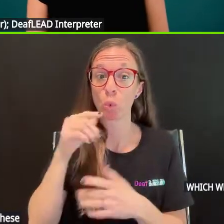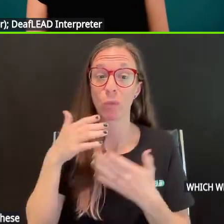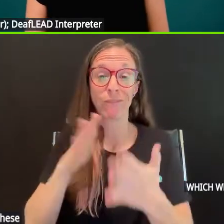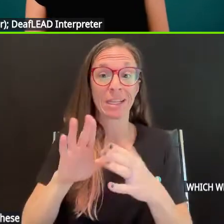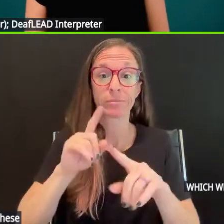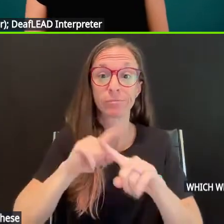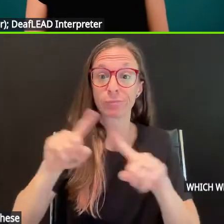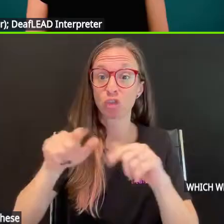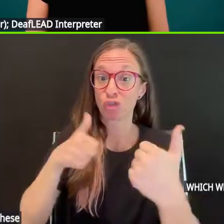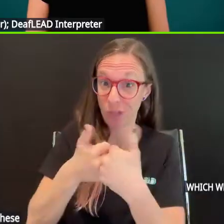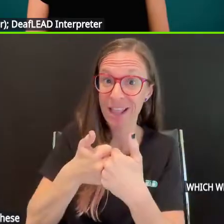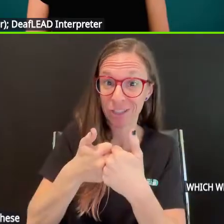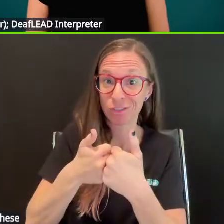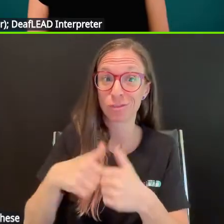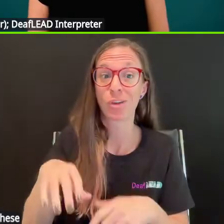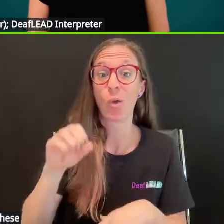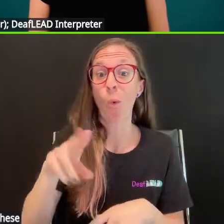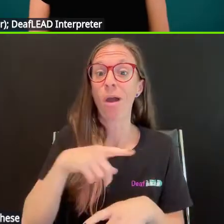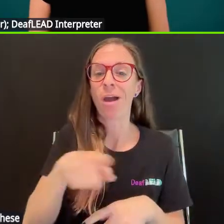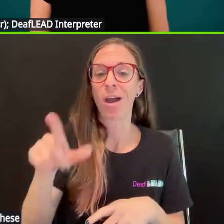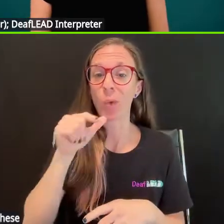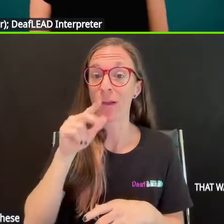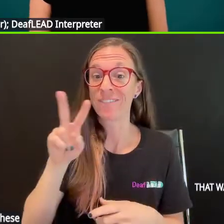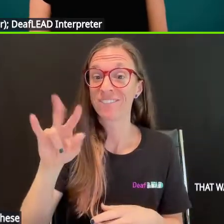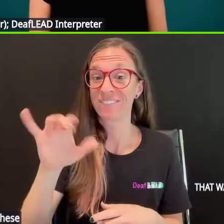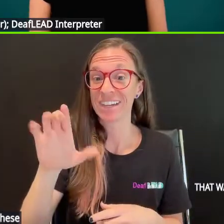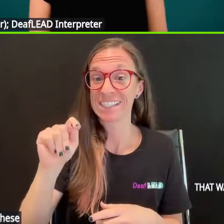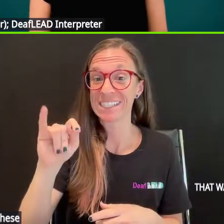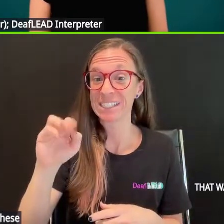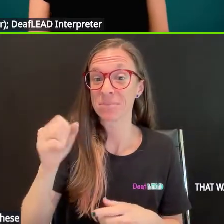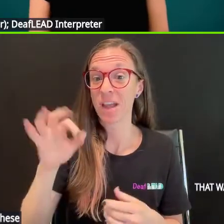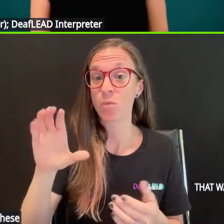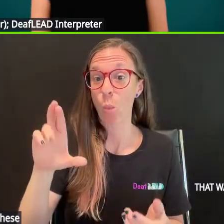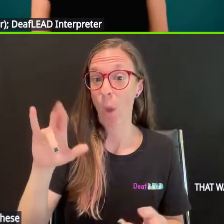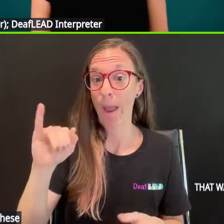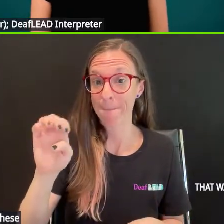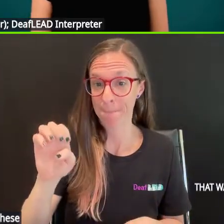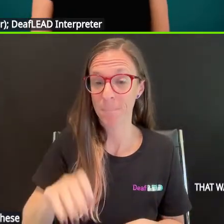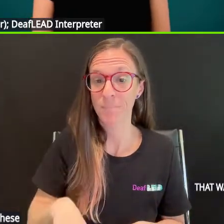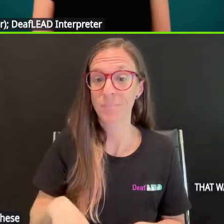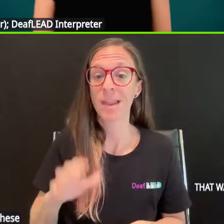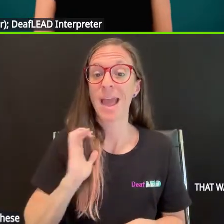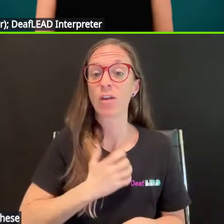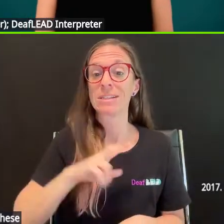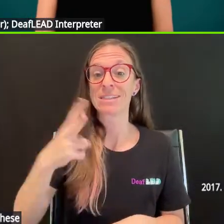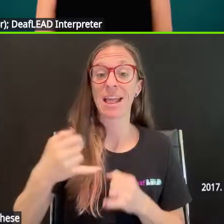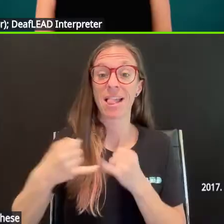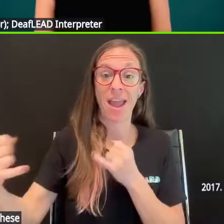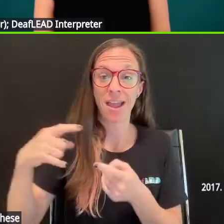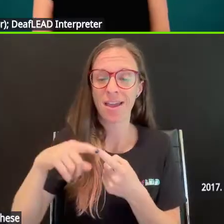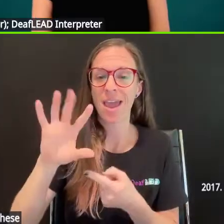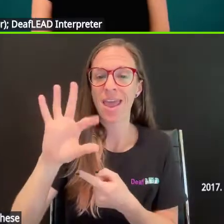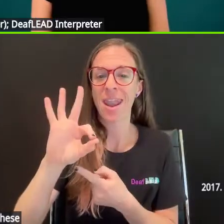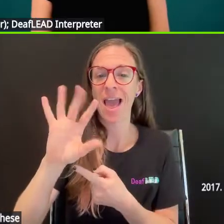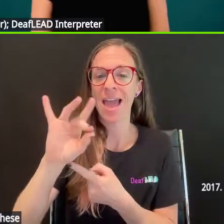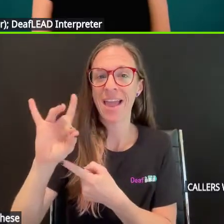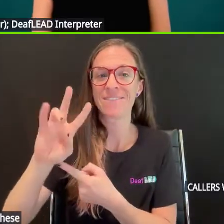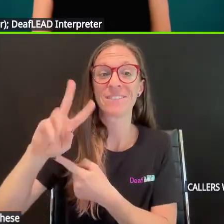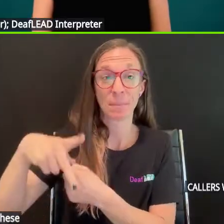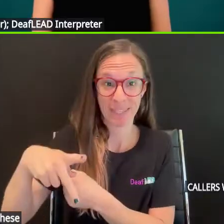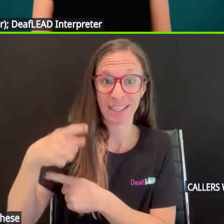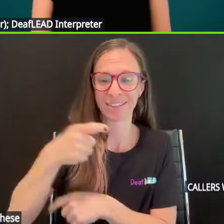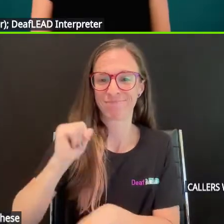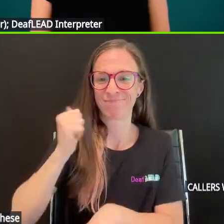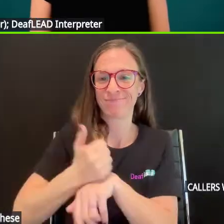we engaged with callers who were facing a variety of challenges, who maybe were victims of crimes. And then the